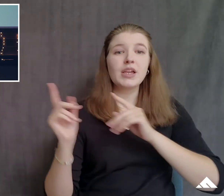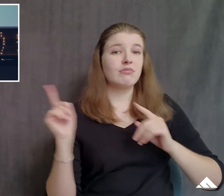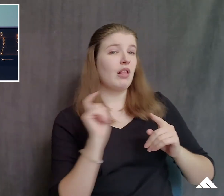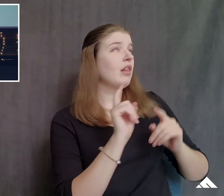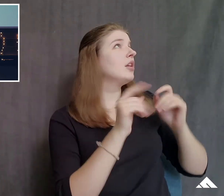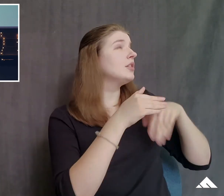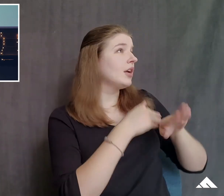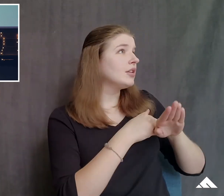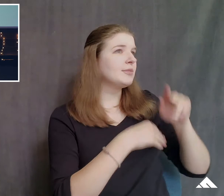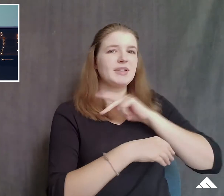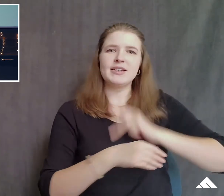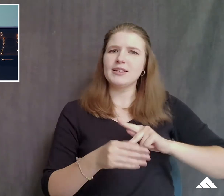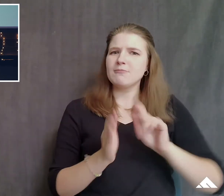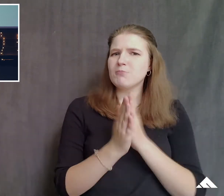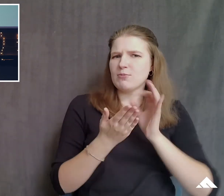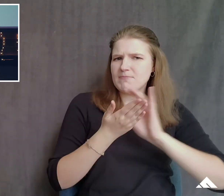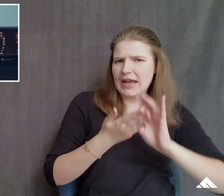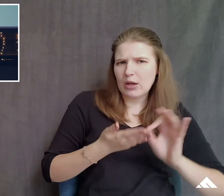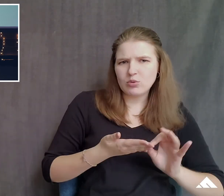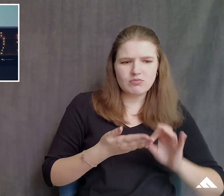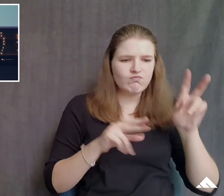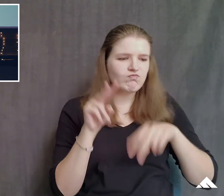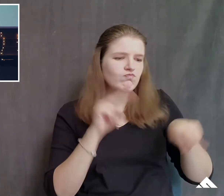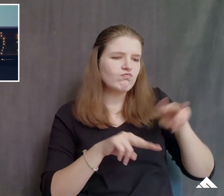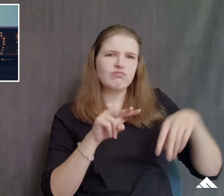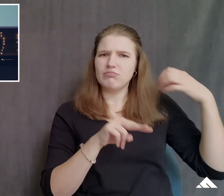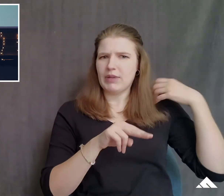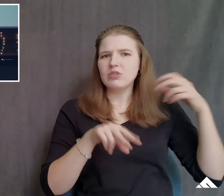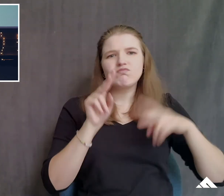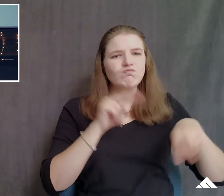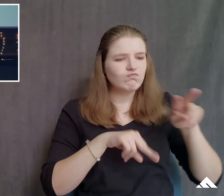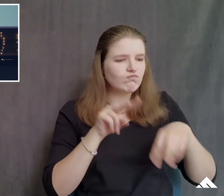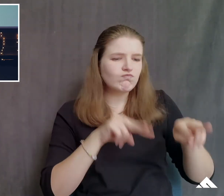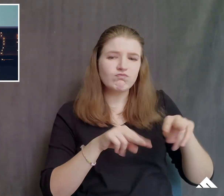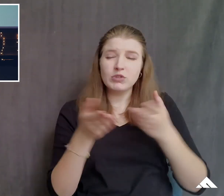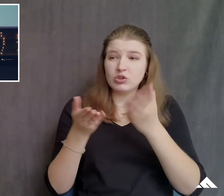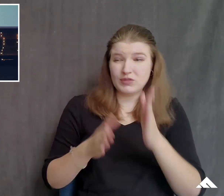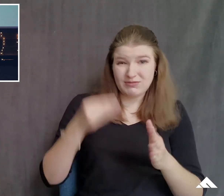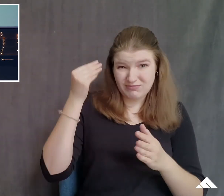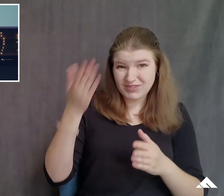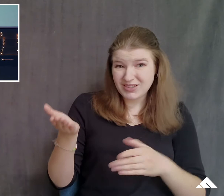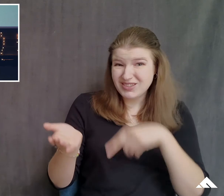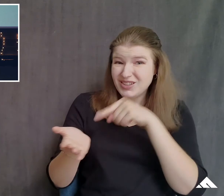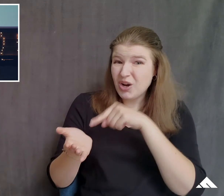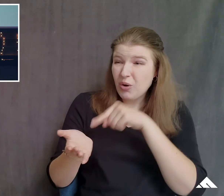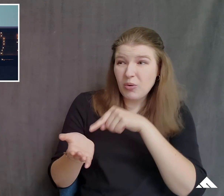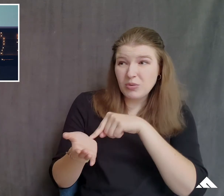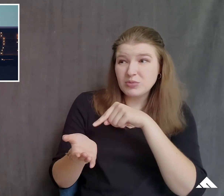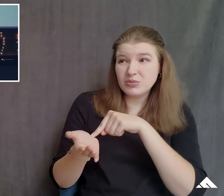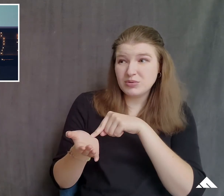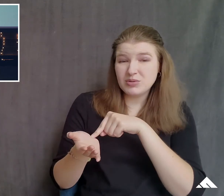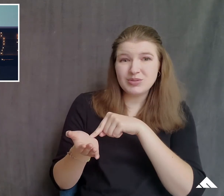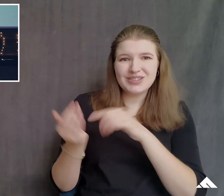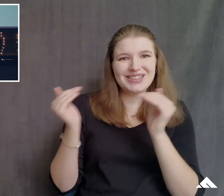and the king's going over the books. The master, he's going over the books, and he notifies his servants that he owes them, I mean,